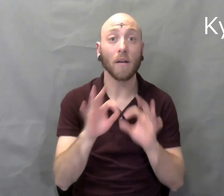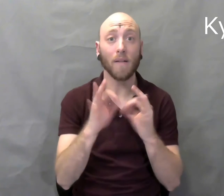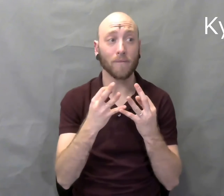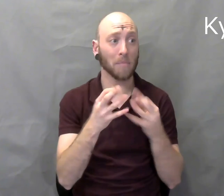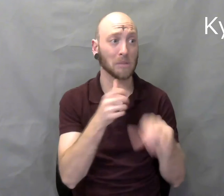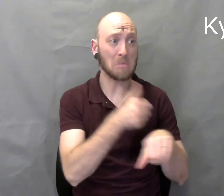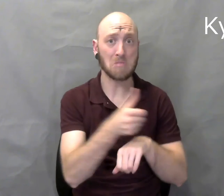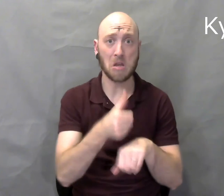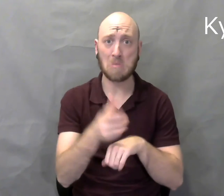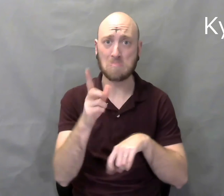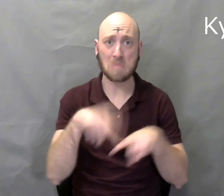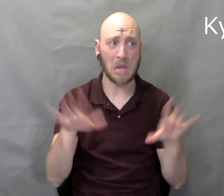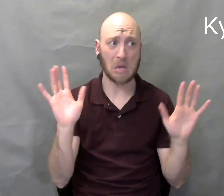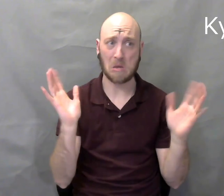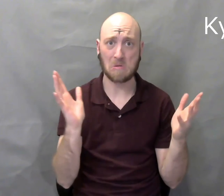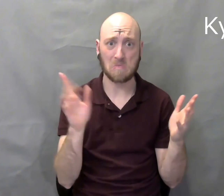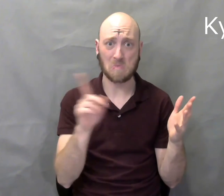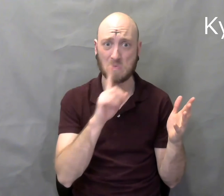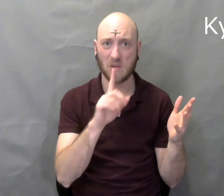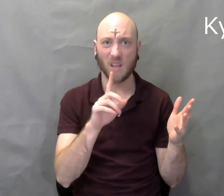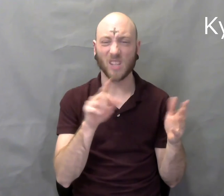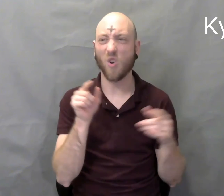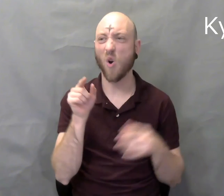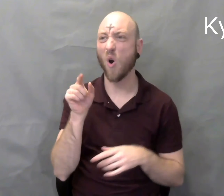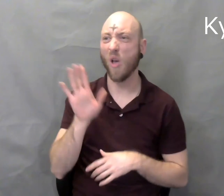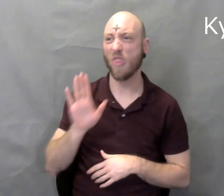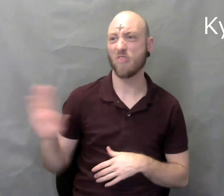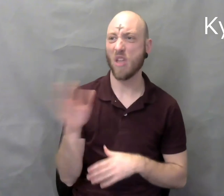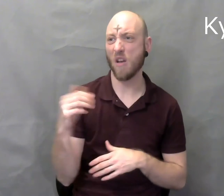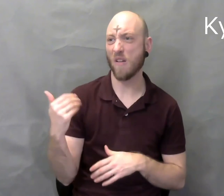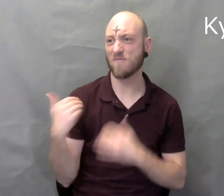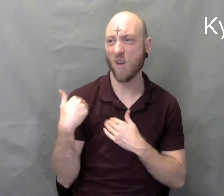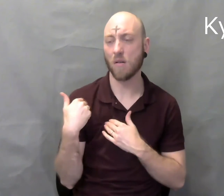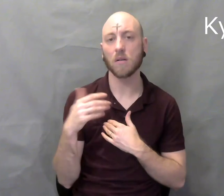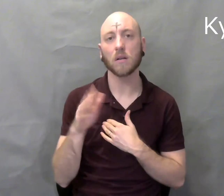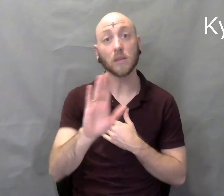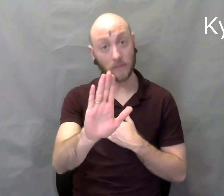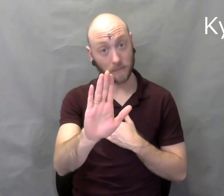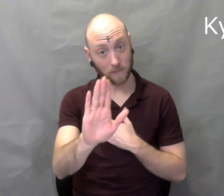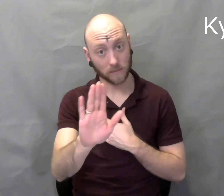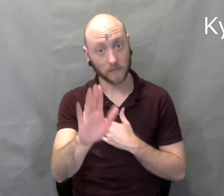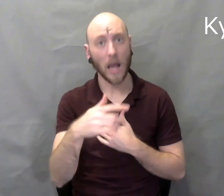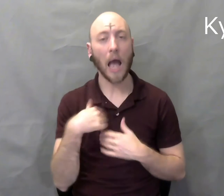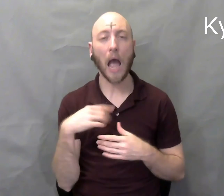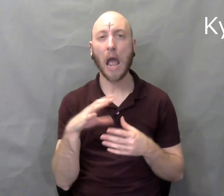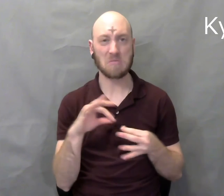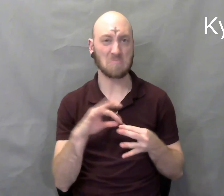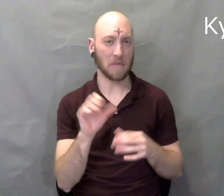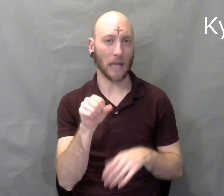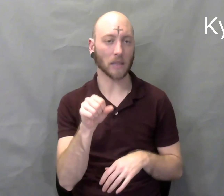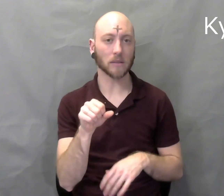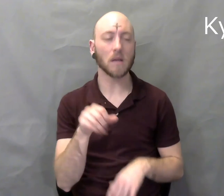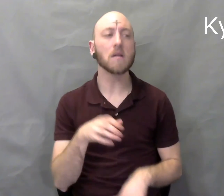blame, truly blame that like, oh, they did this to me. Now, there's a lot of things that I claimed. I was like, oh,